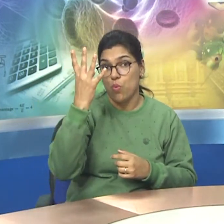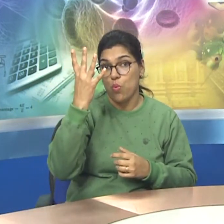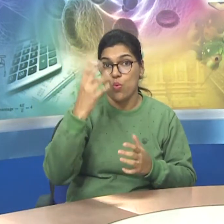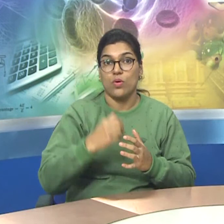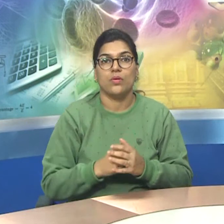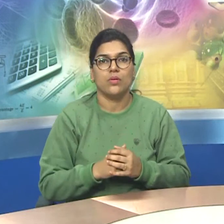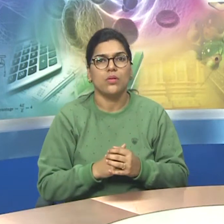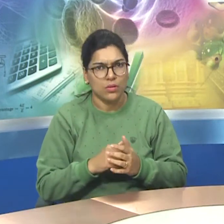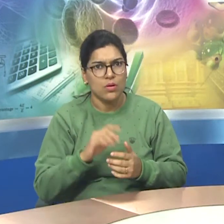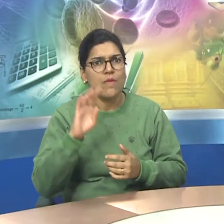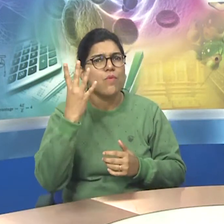Fourth word